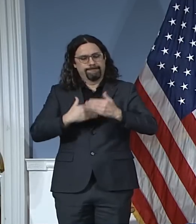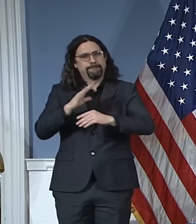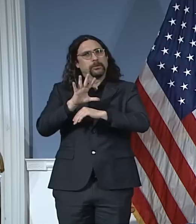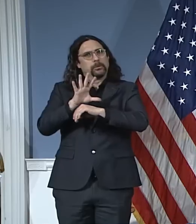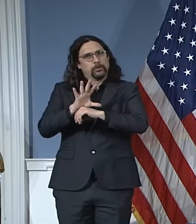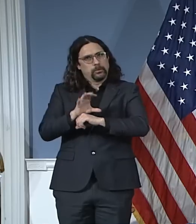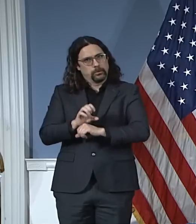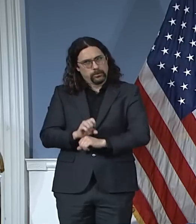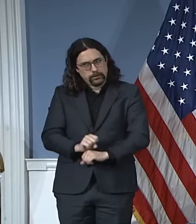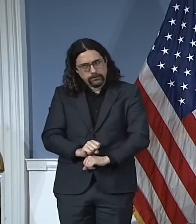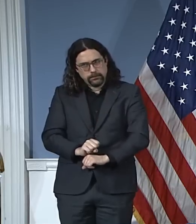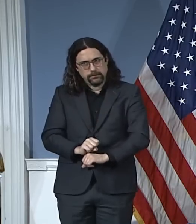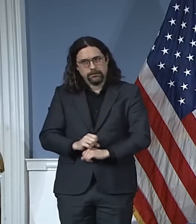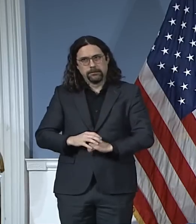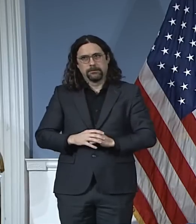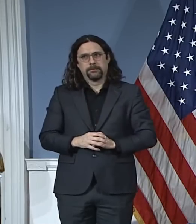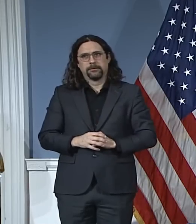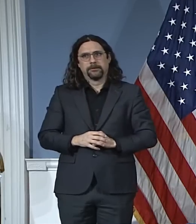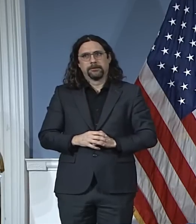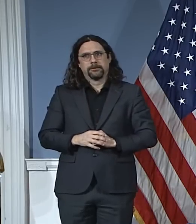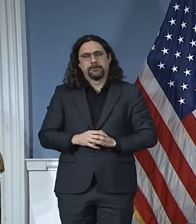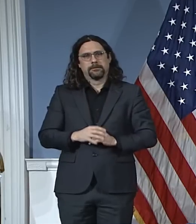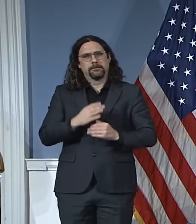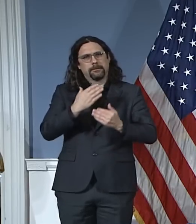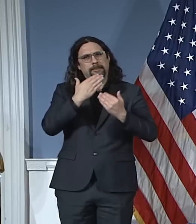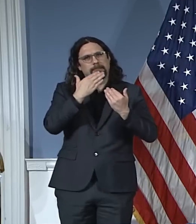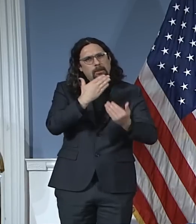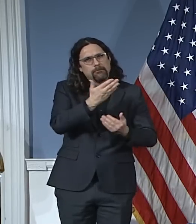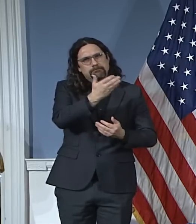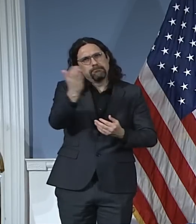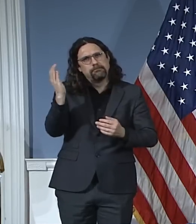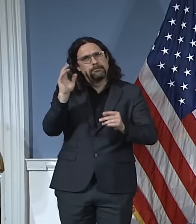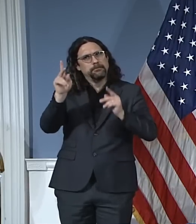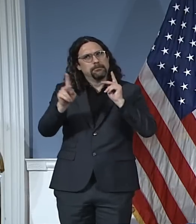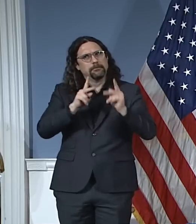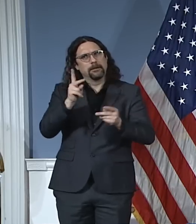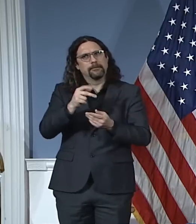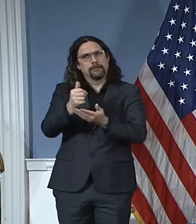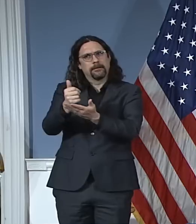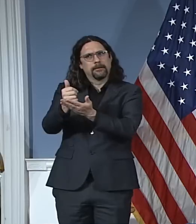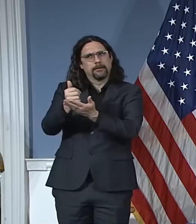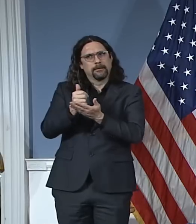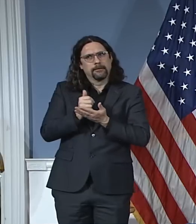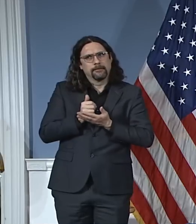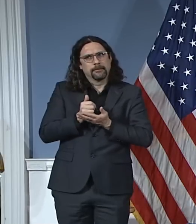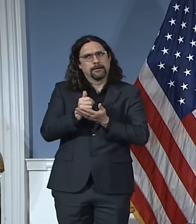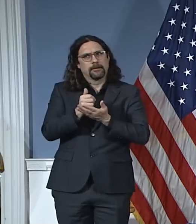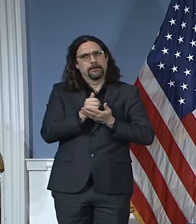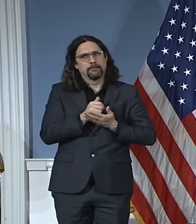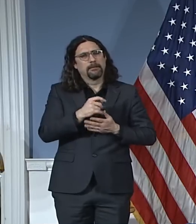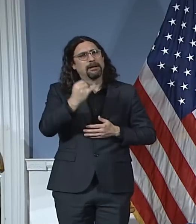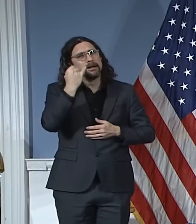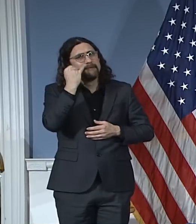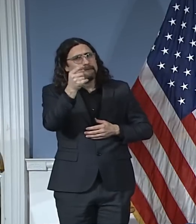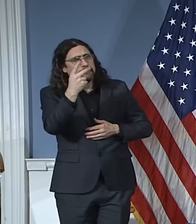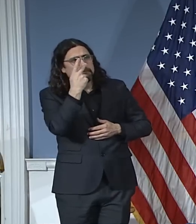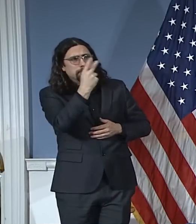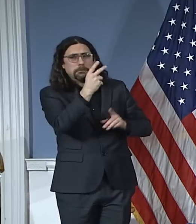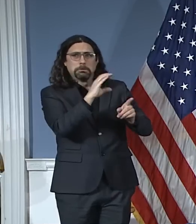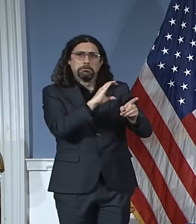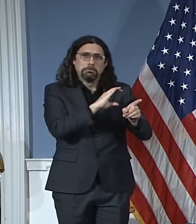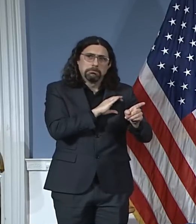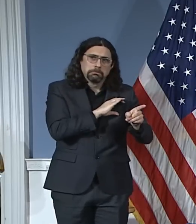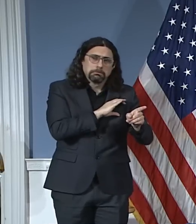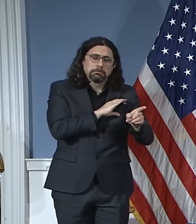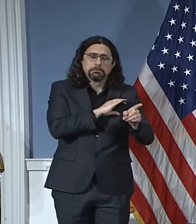helping to make it work. If you see a first responder, a police officer, a firefighter, a EMT,